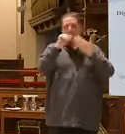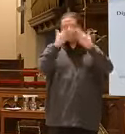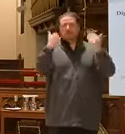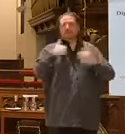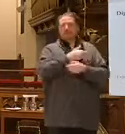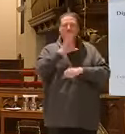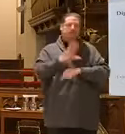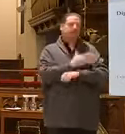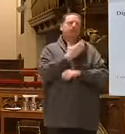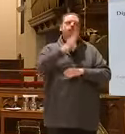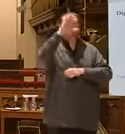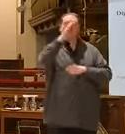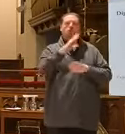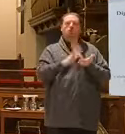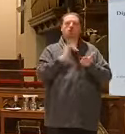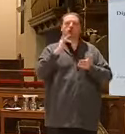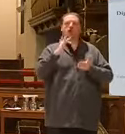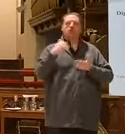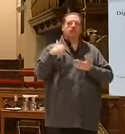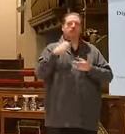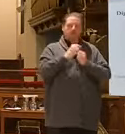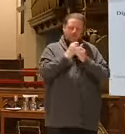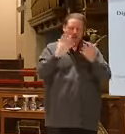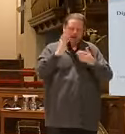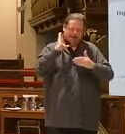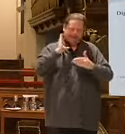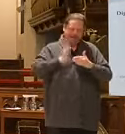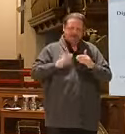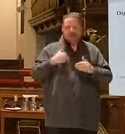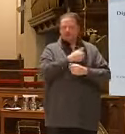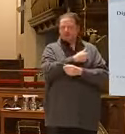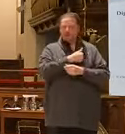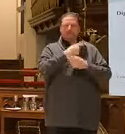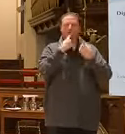as without end we acclaim.